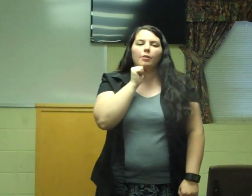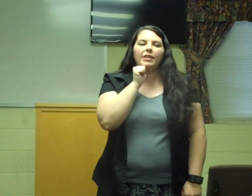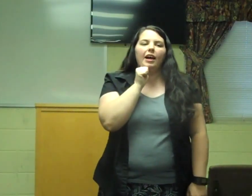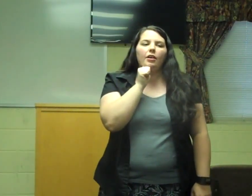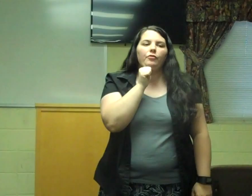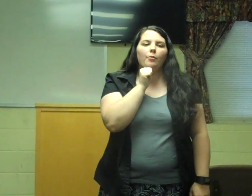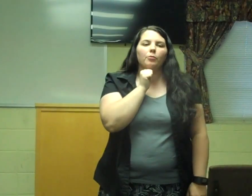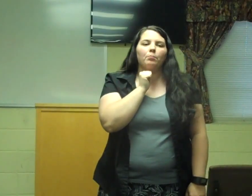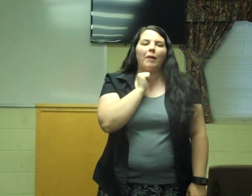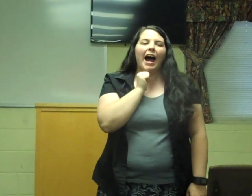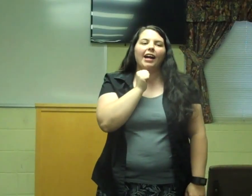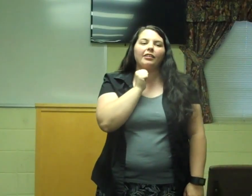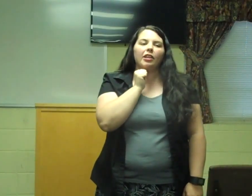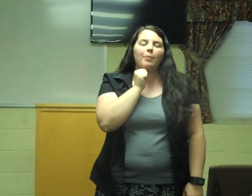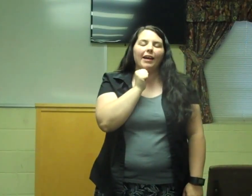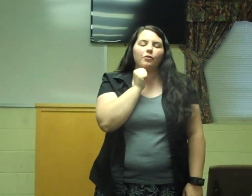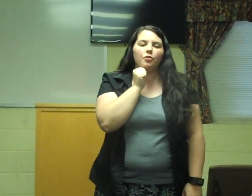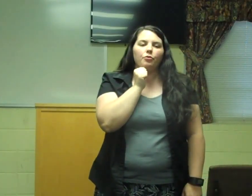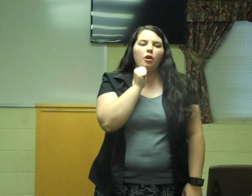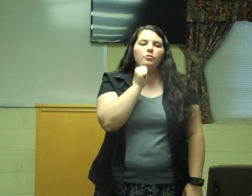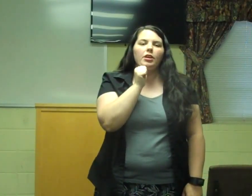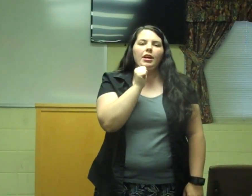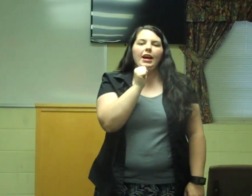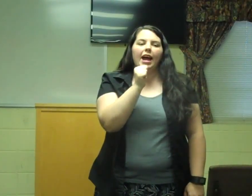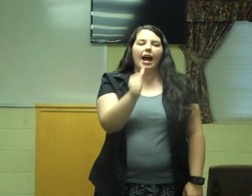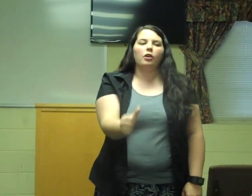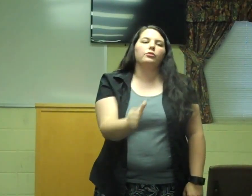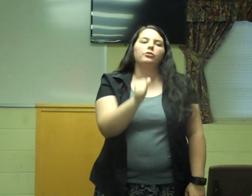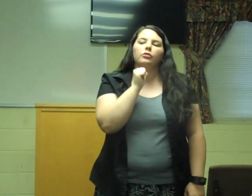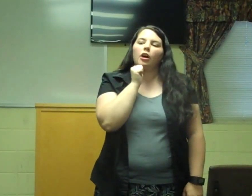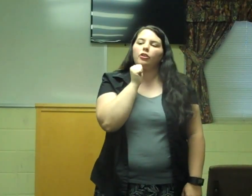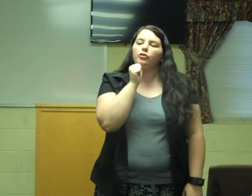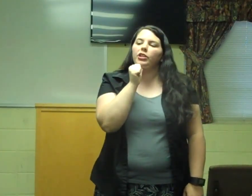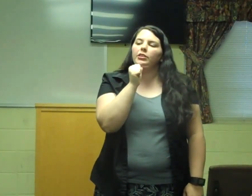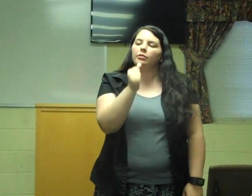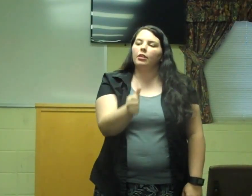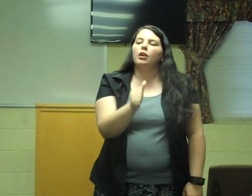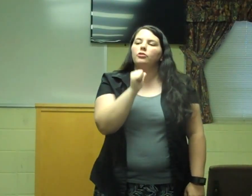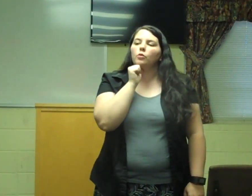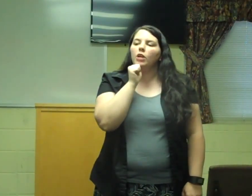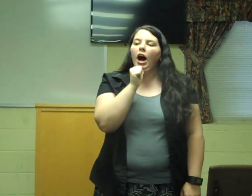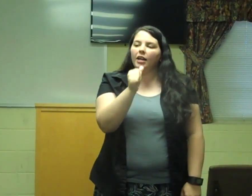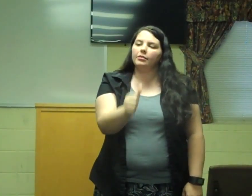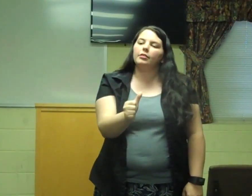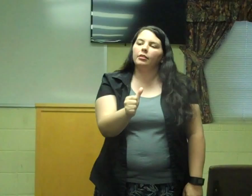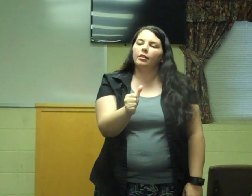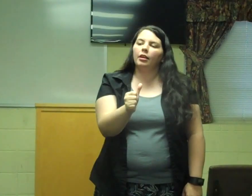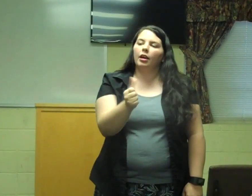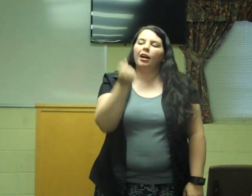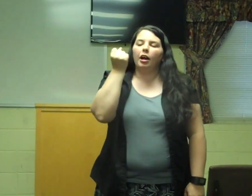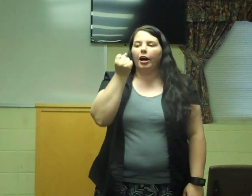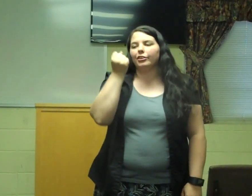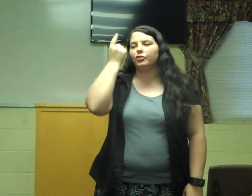comes from behind the back of your throat out under your chin. So not,